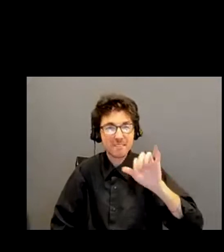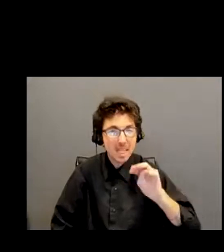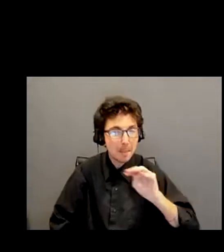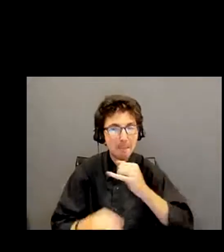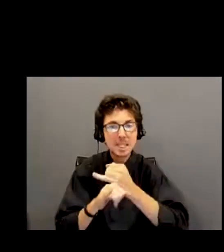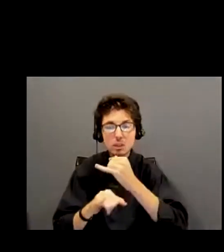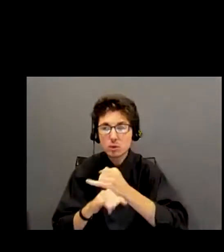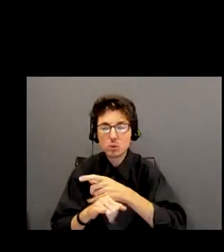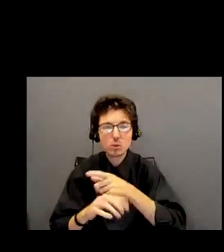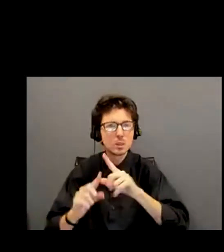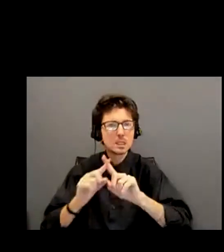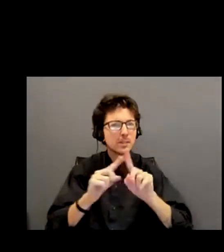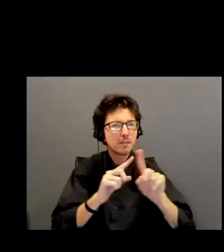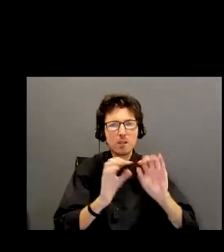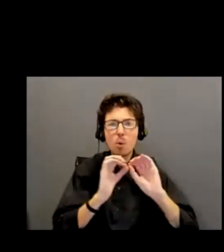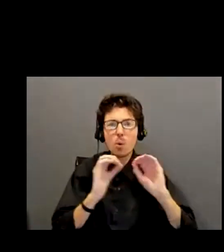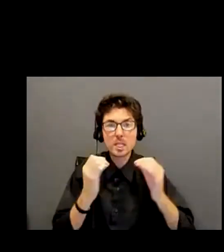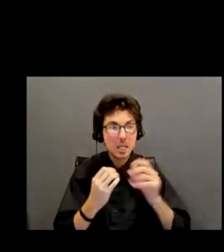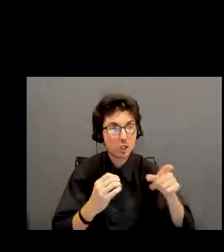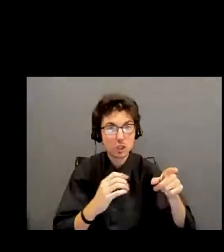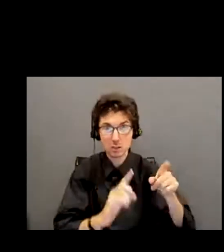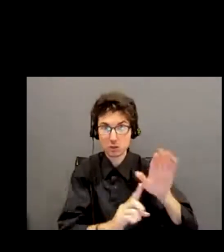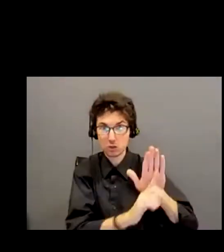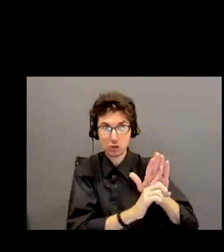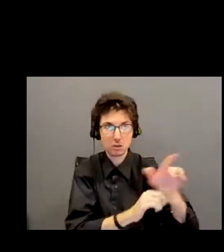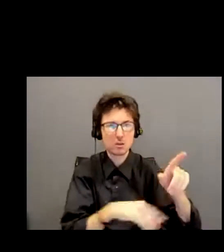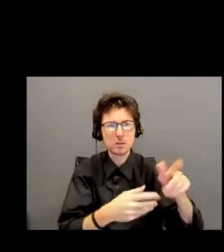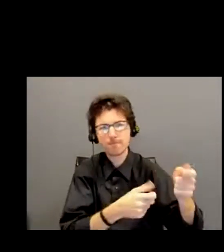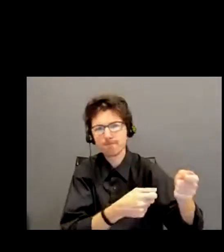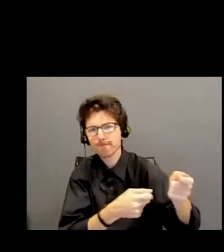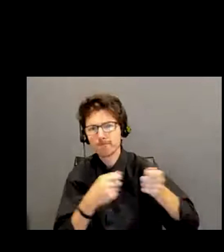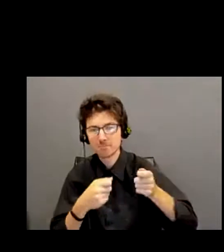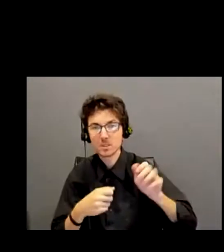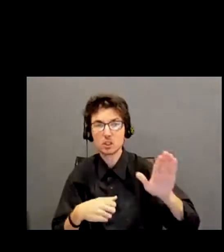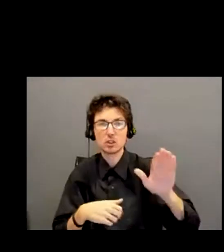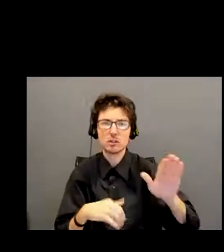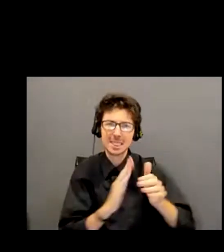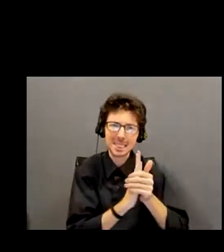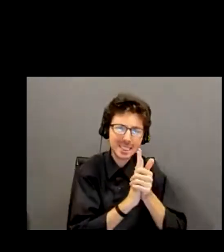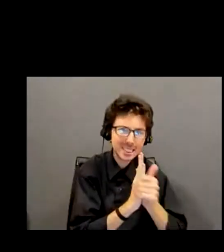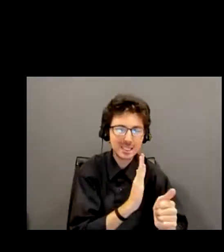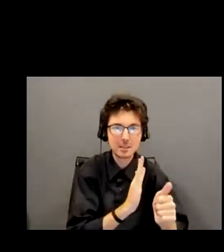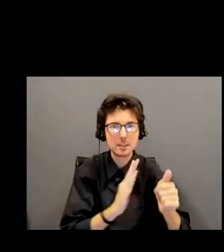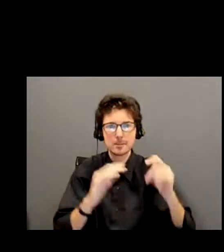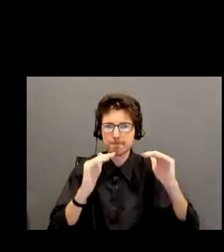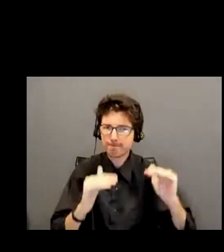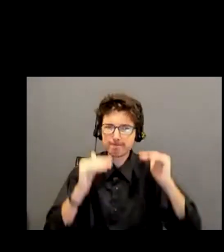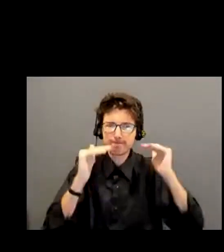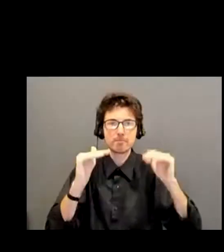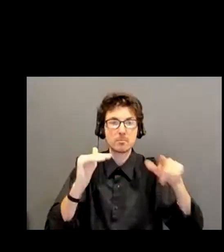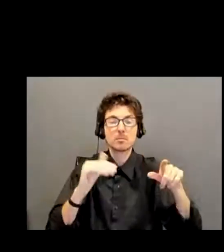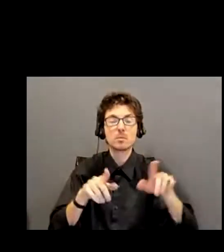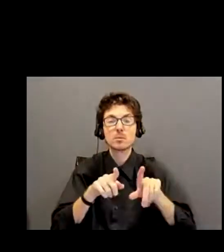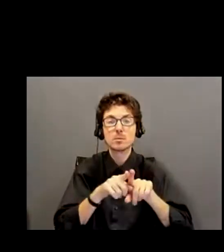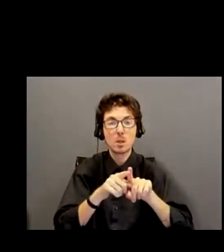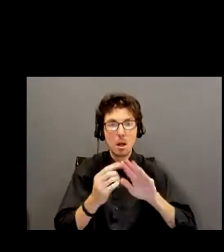bring out their ability and their talent with the relevant accommodation and to become